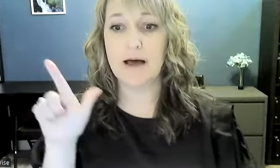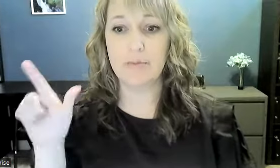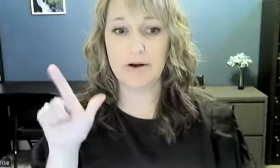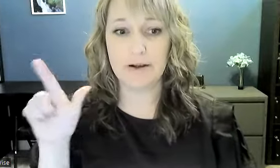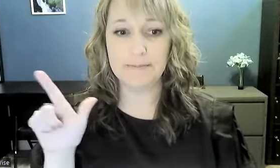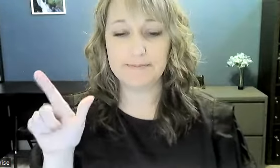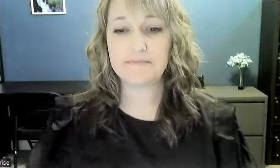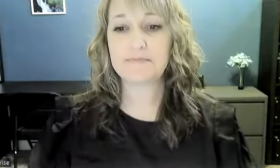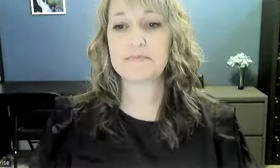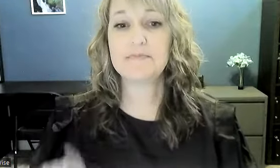Library.